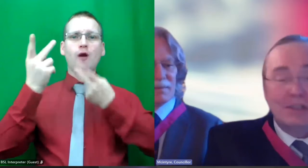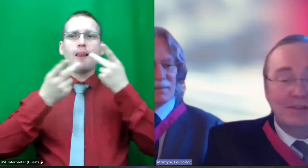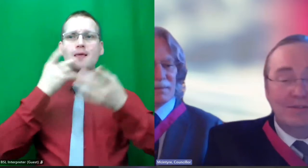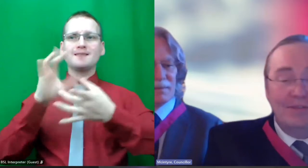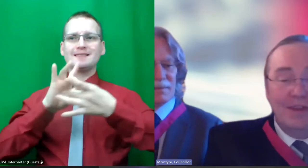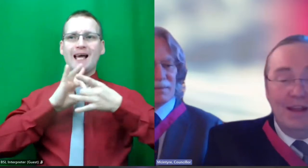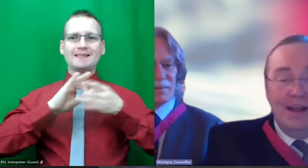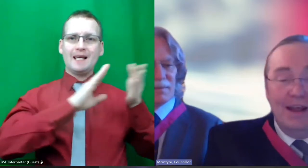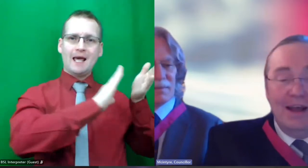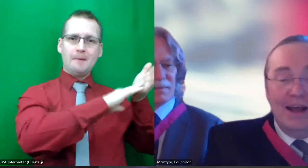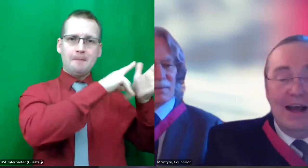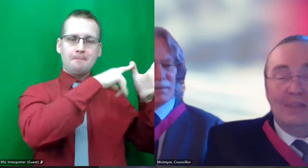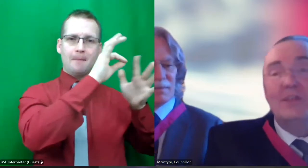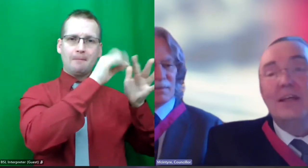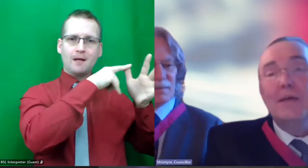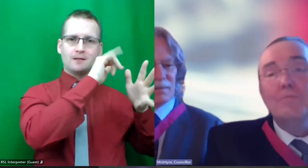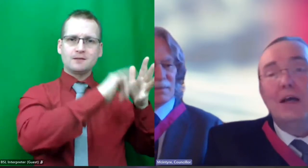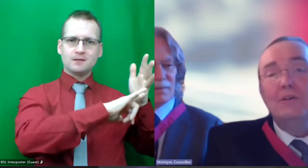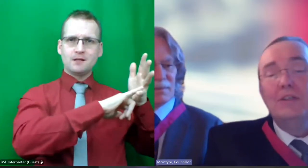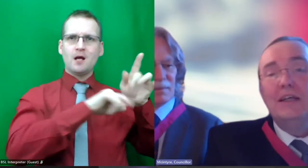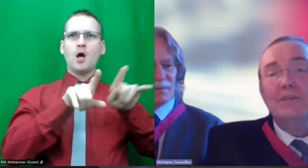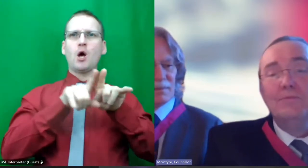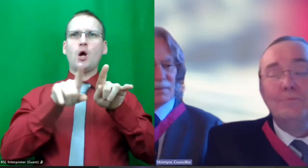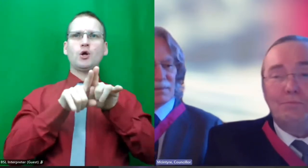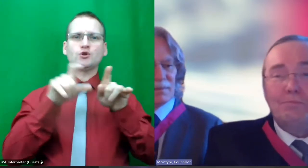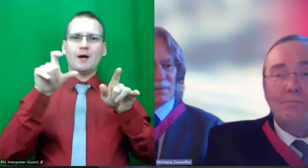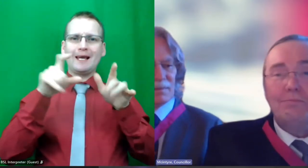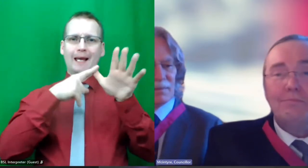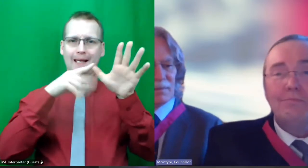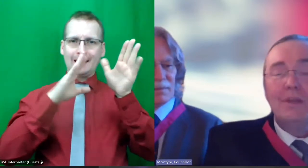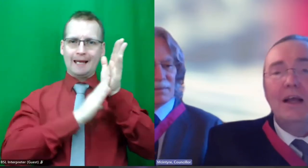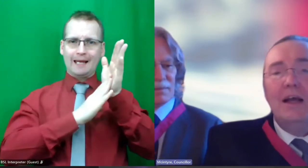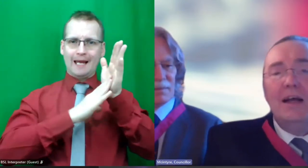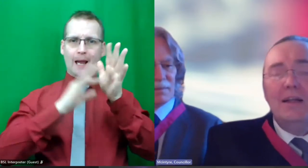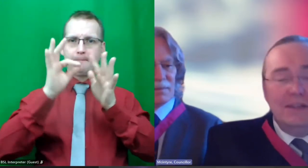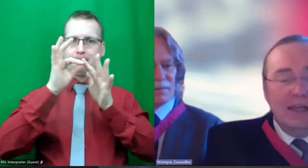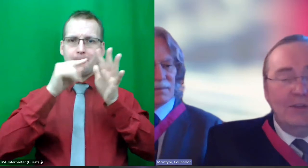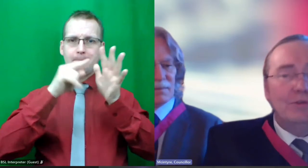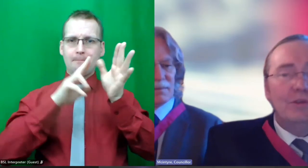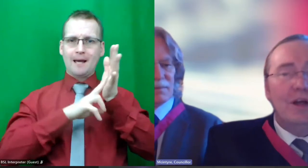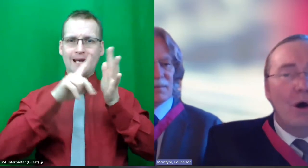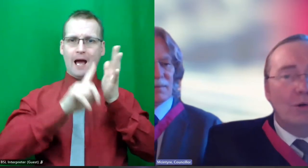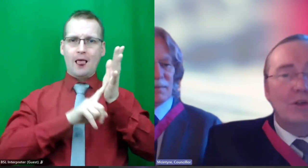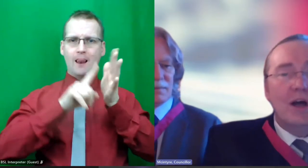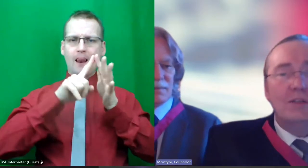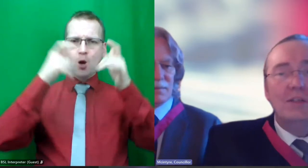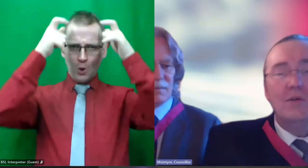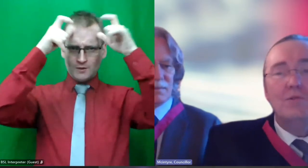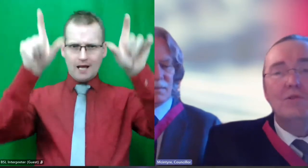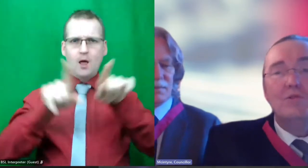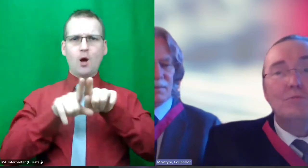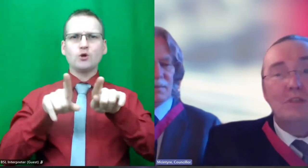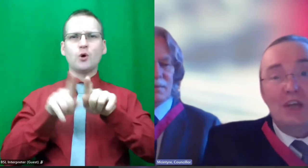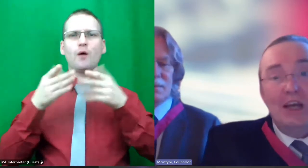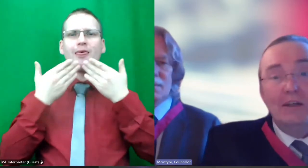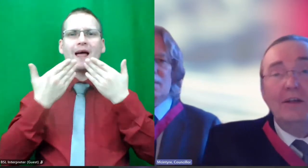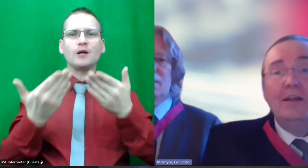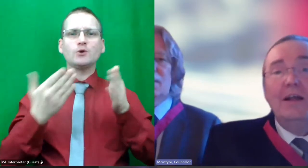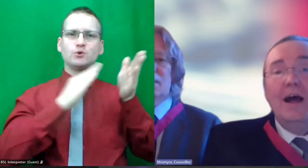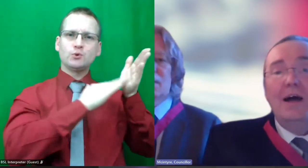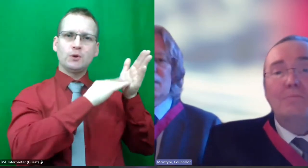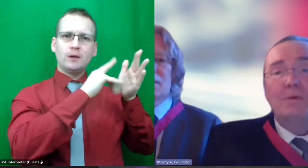MAPAS, and the Campanile Hotel. thank you also has to go to